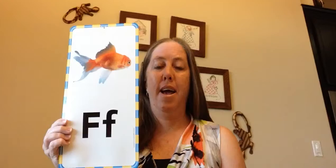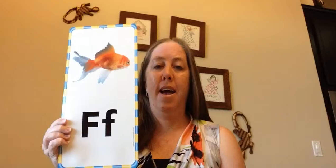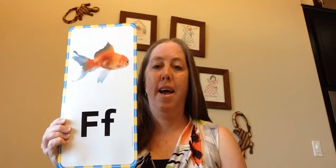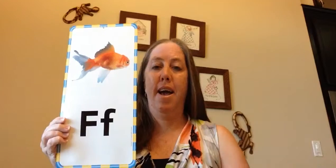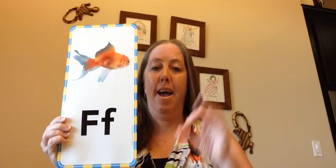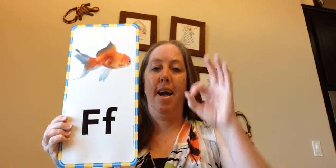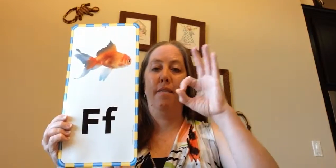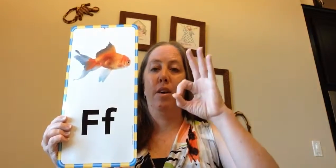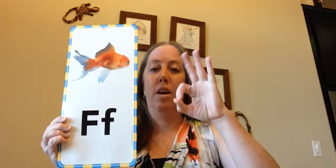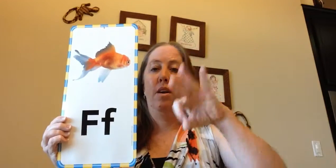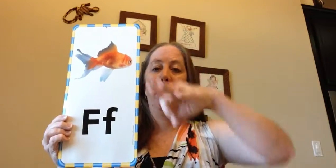F.